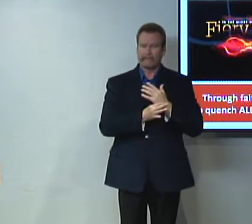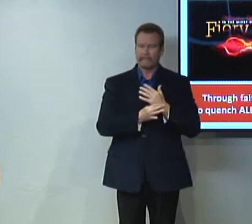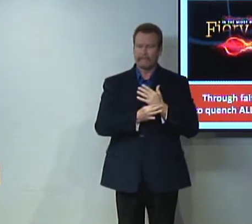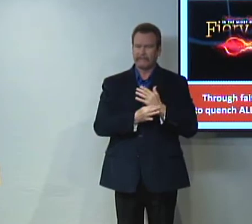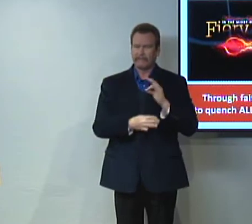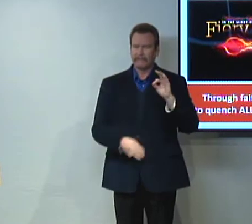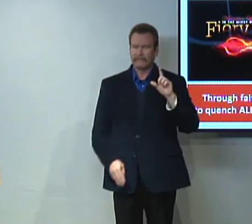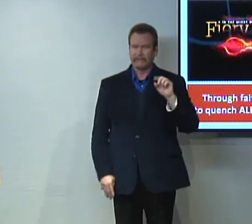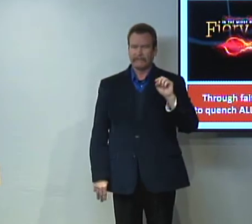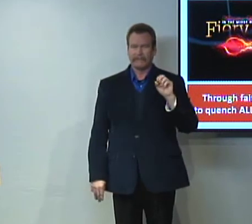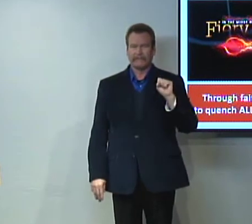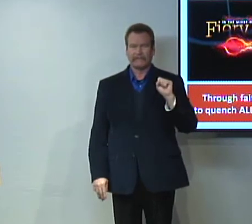The lust of the flesh.